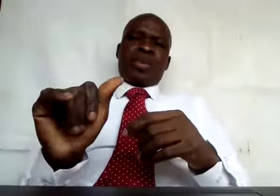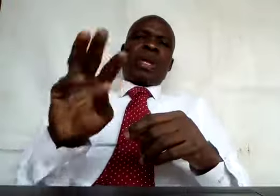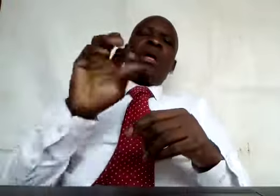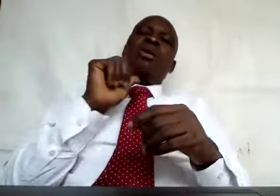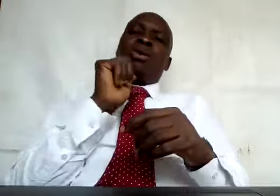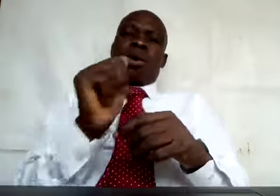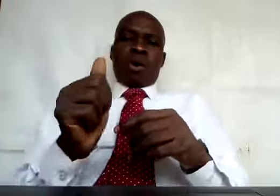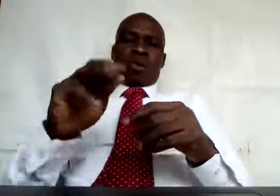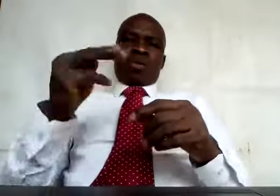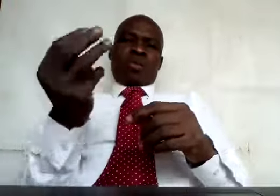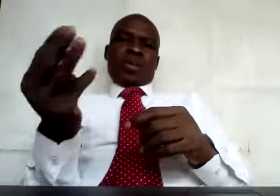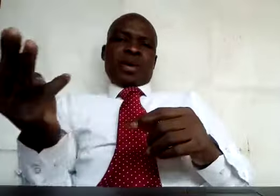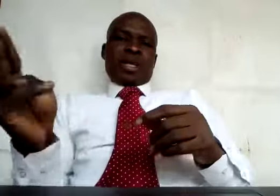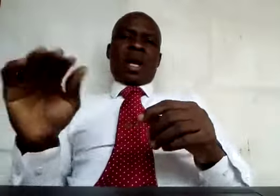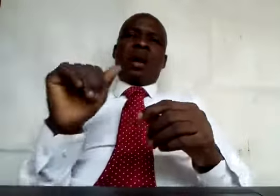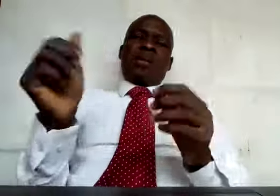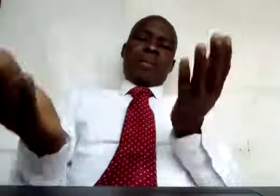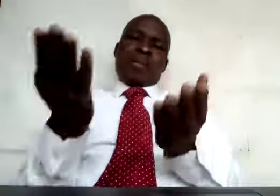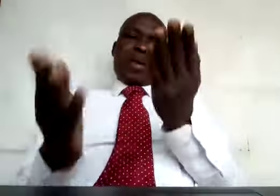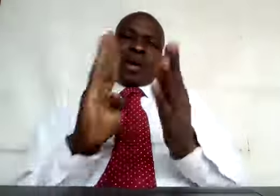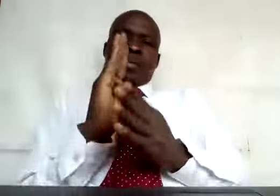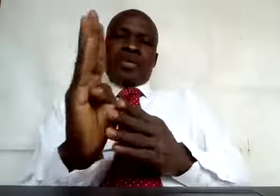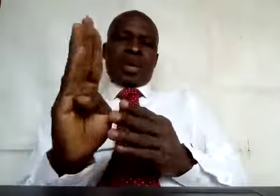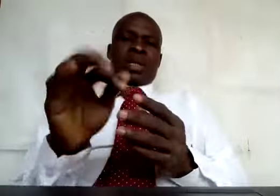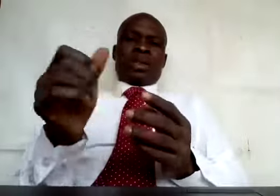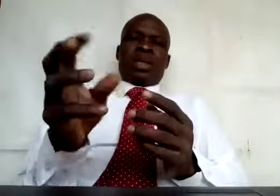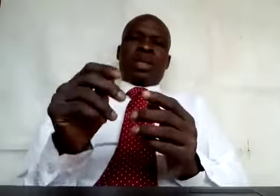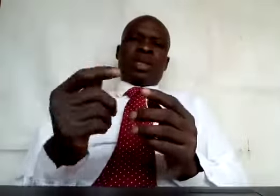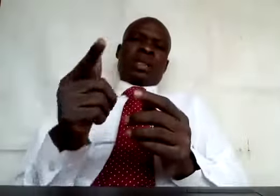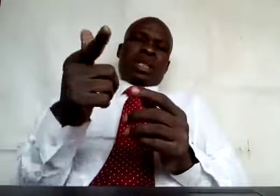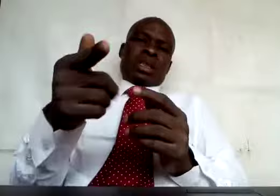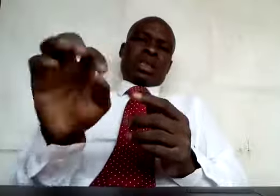Non-metals may be solid, liquid, or gas at room temperature.